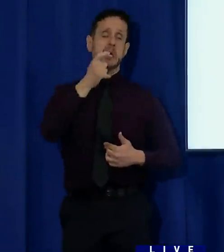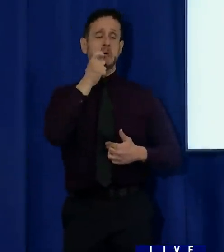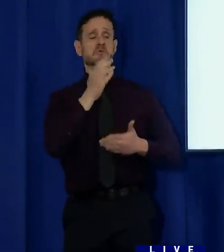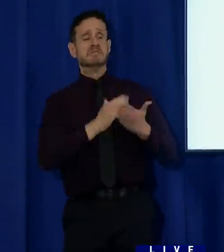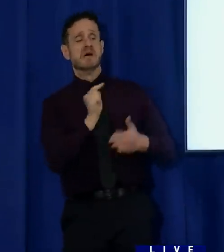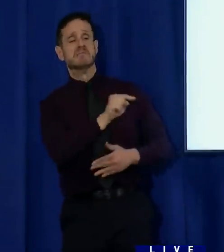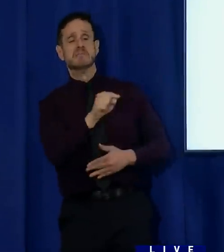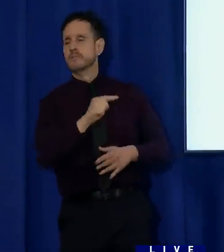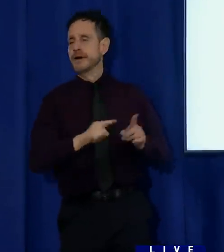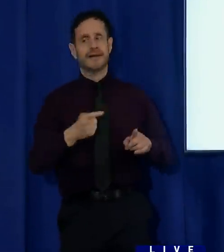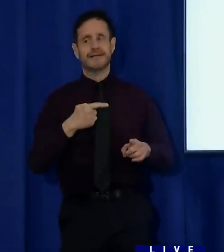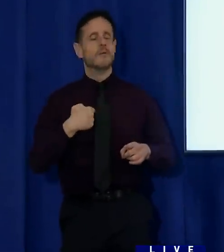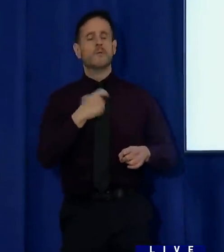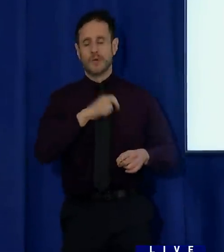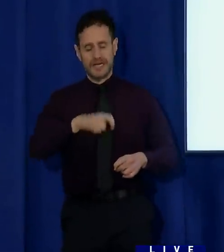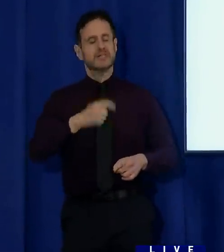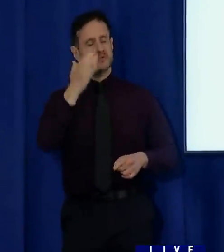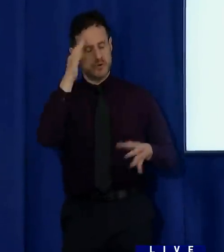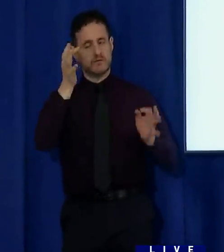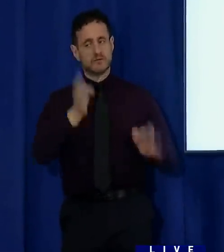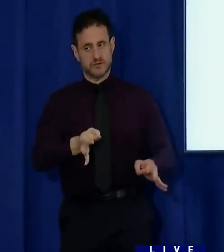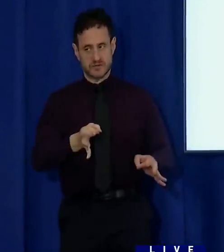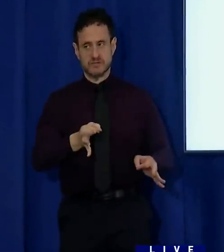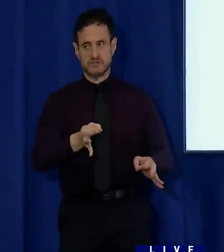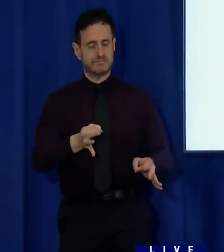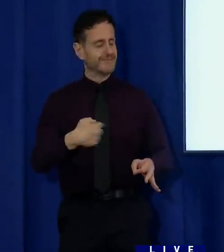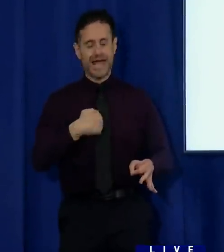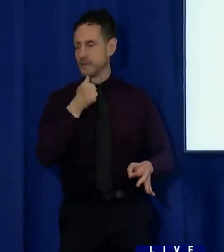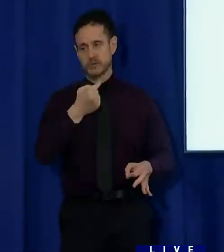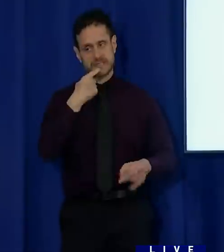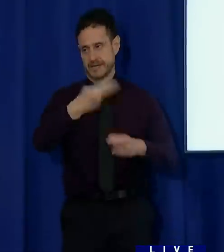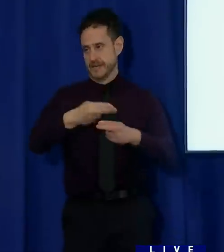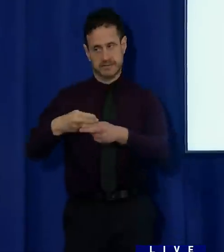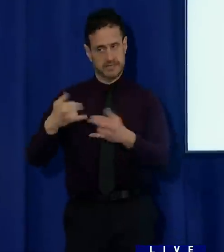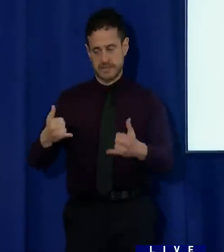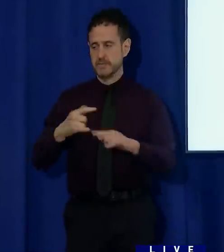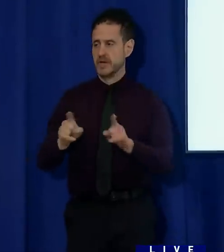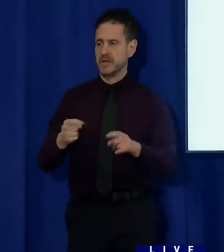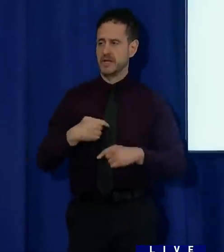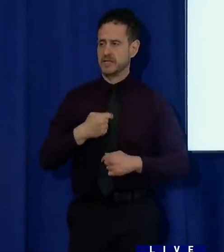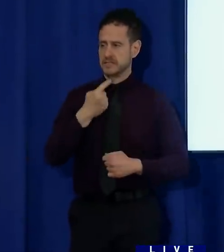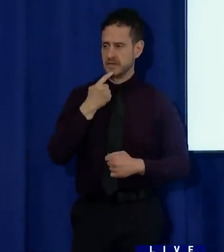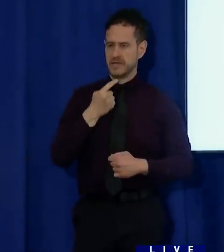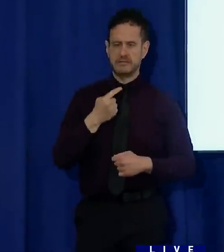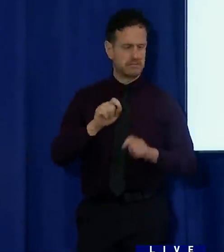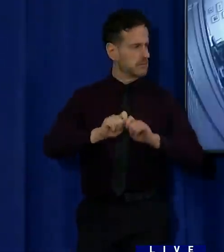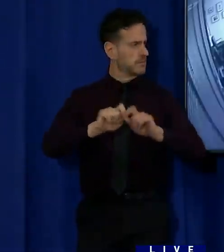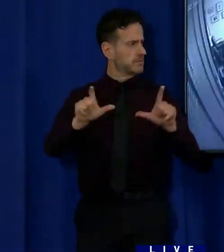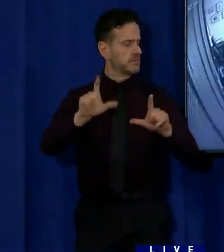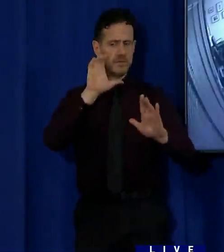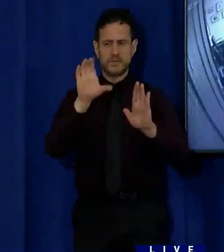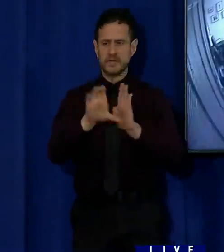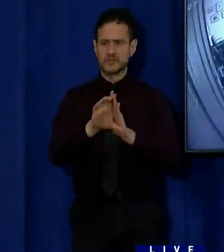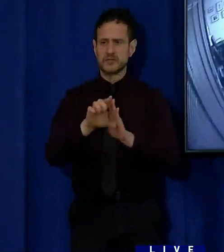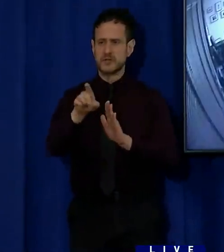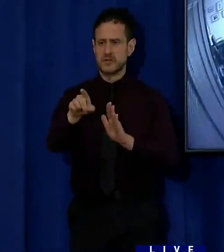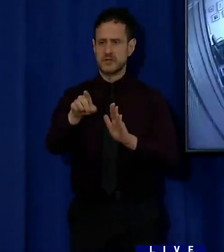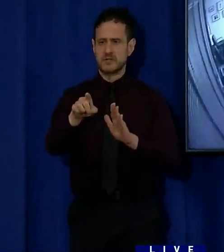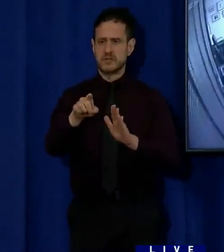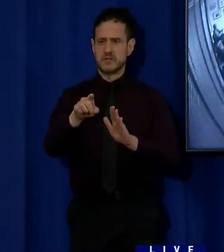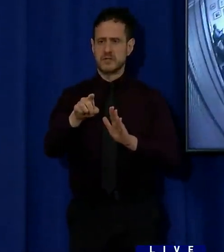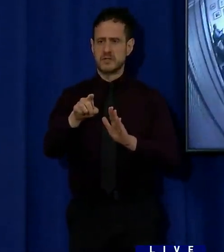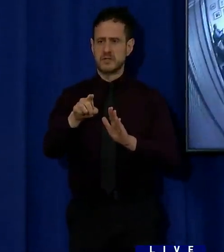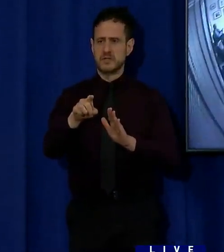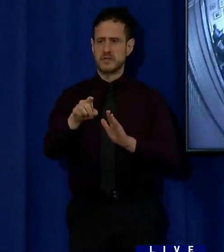until we know for certain. But here's what I'll also say. Can we put up the photo of the large group